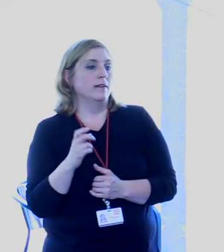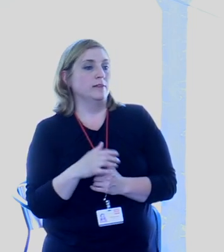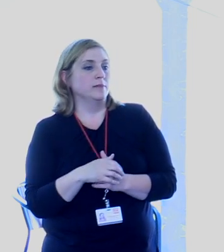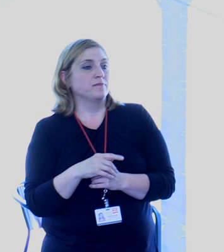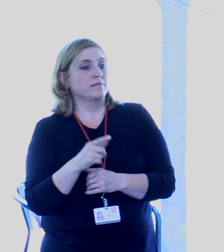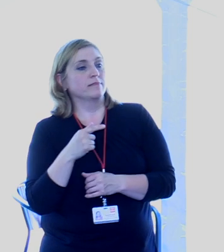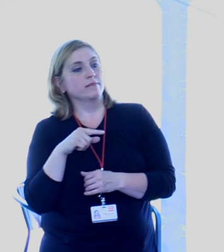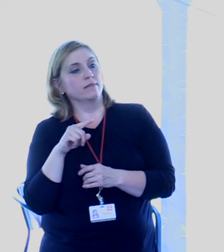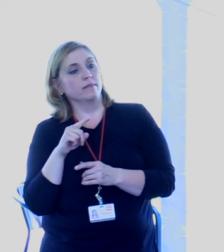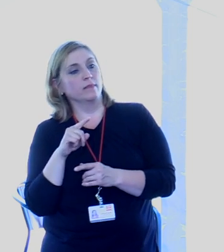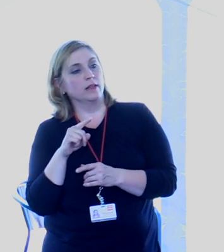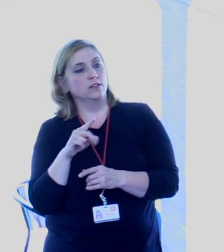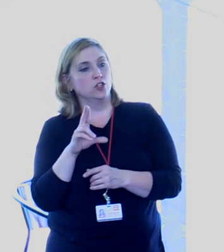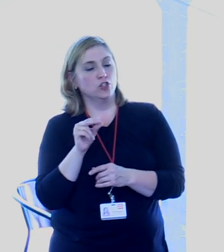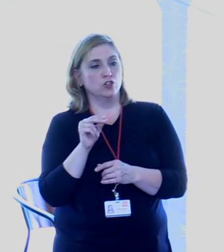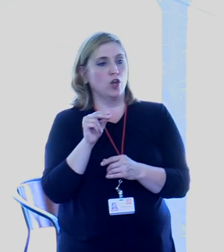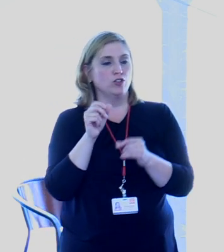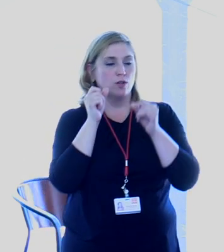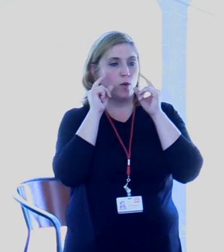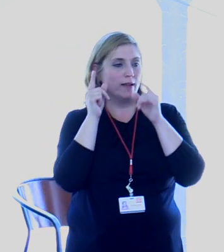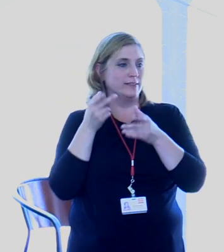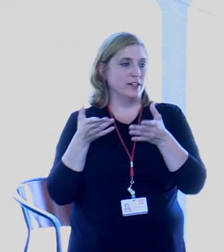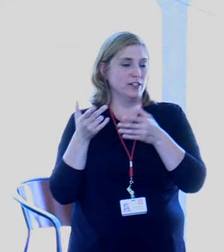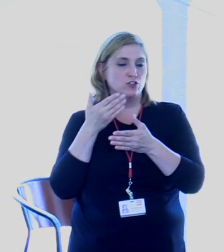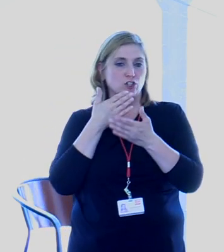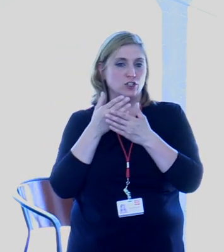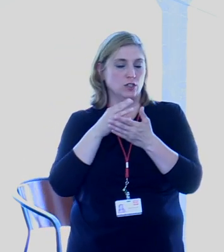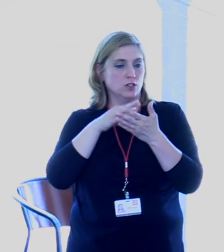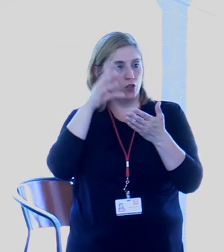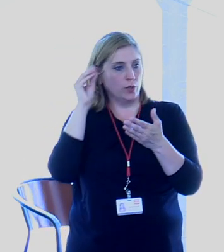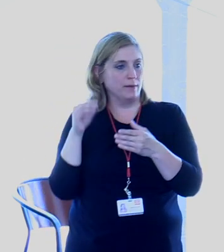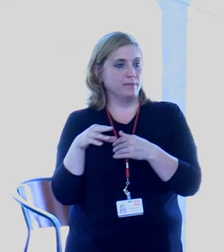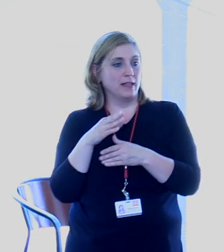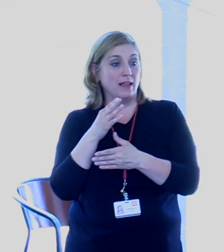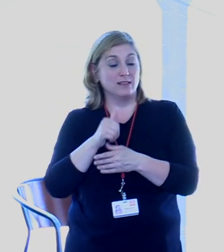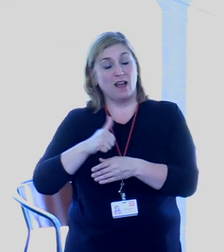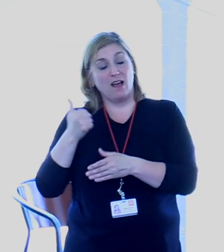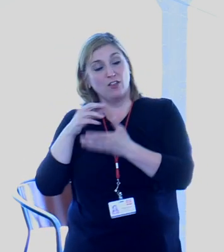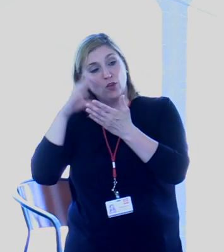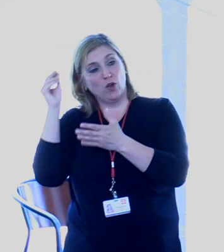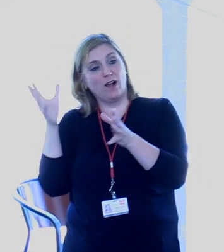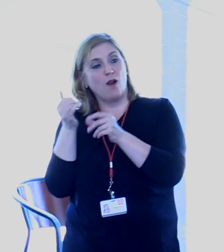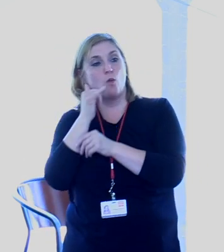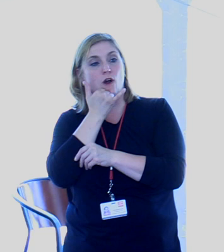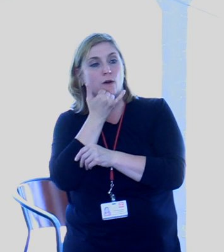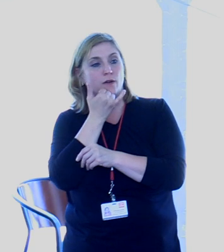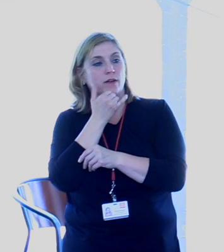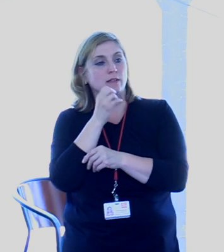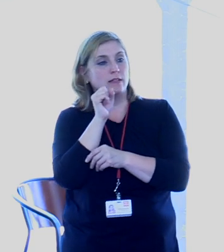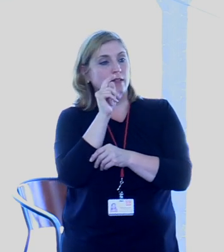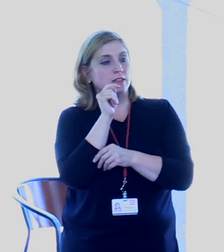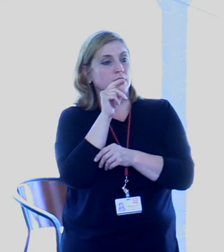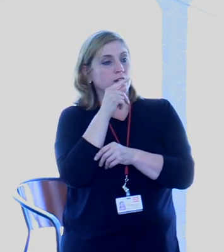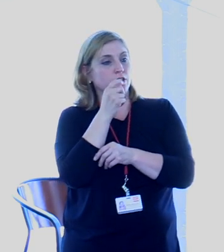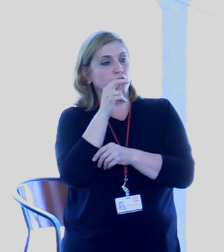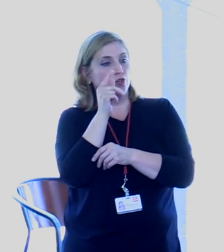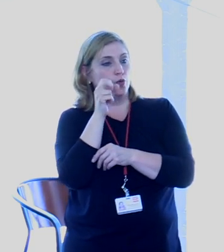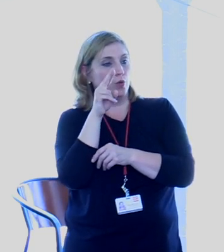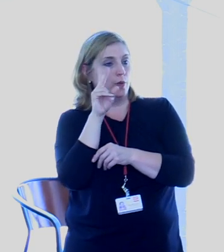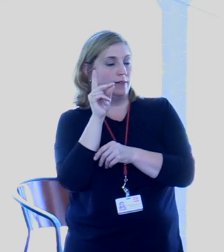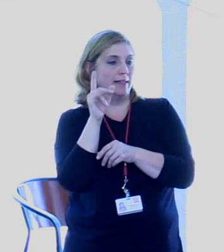Thomas. No surprise here. Okay? There's other students who got it wrong. Okay? St. Gertrude got the same